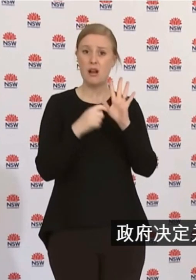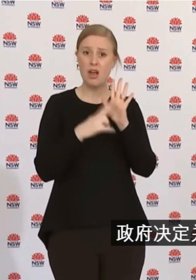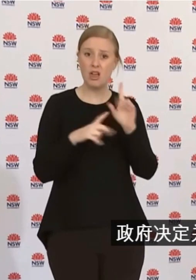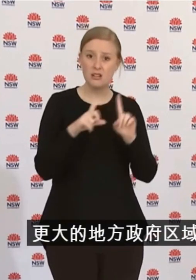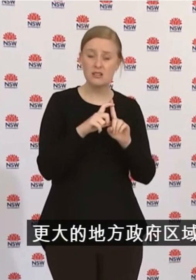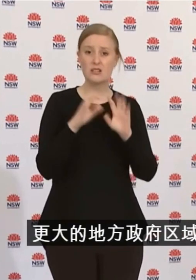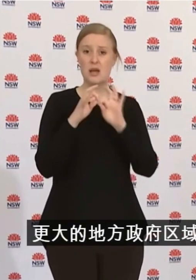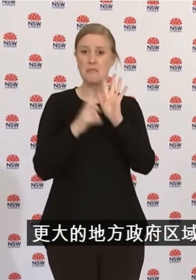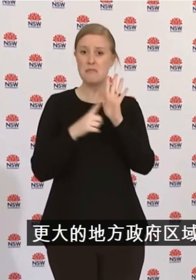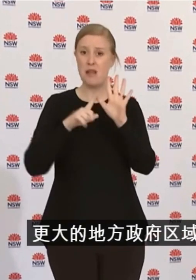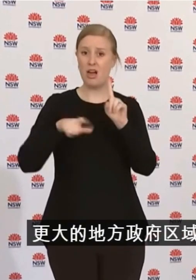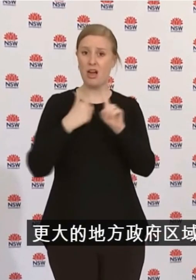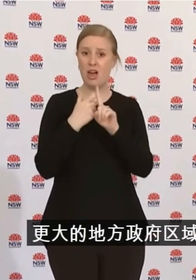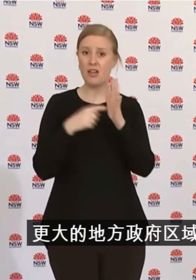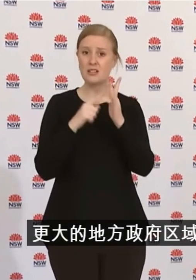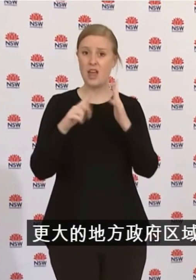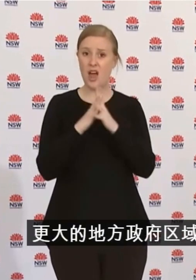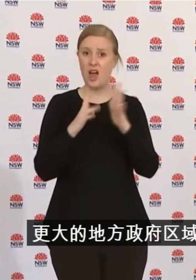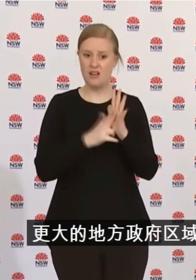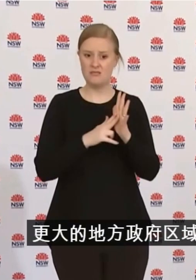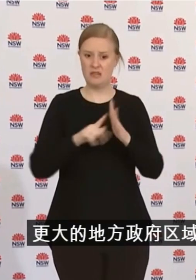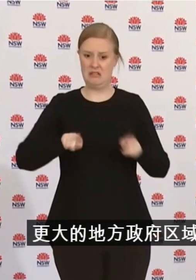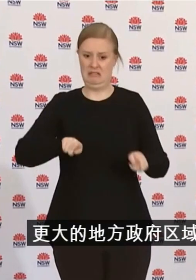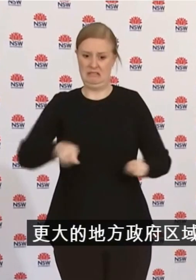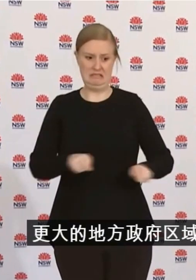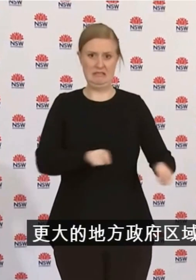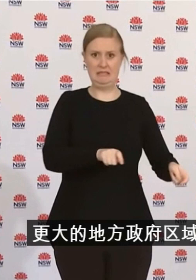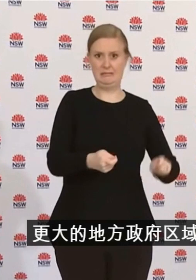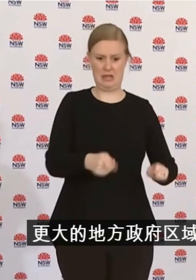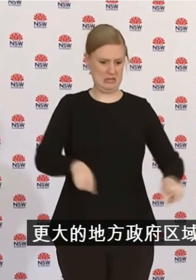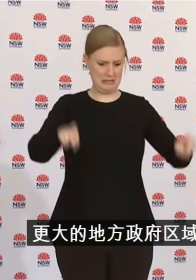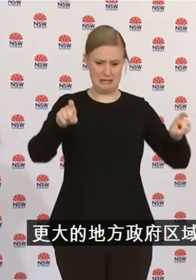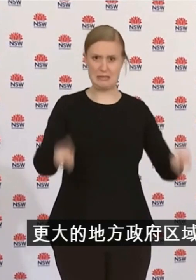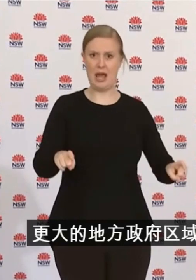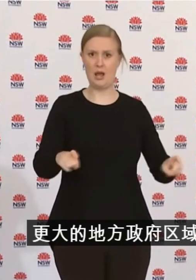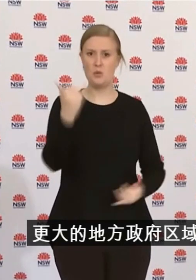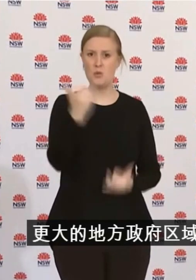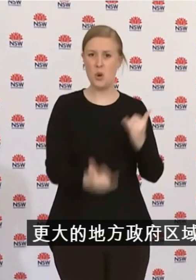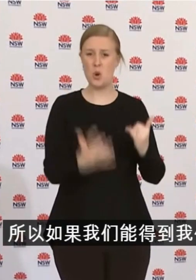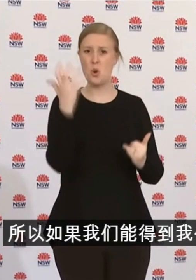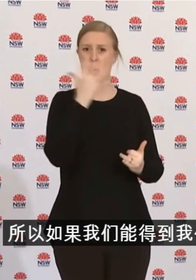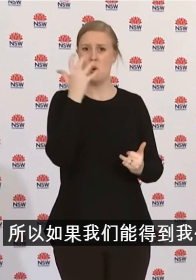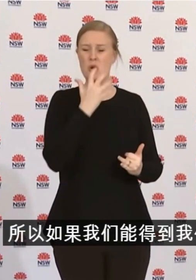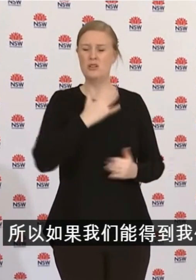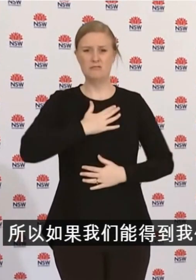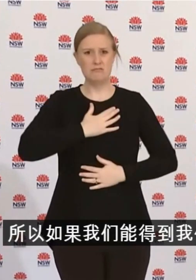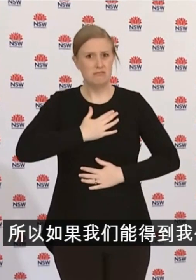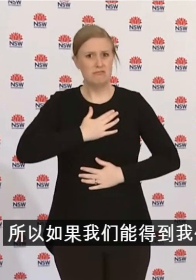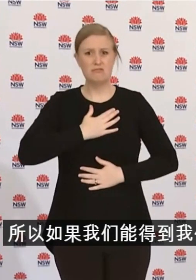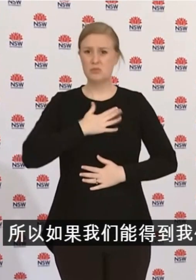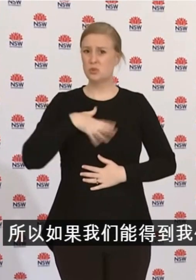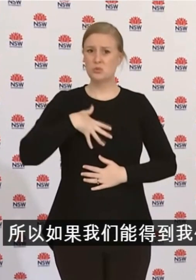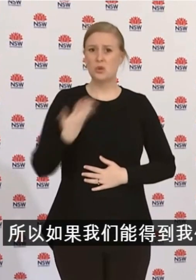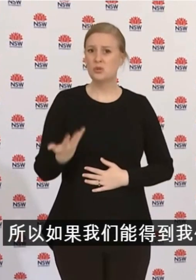last night in two further very big local government areas is horrible. But we had to do it. So if we can